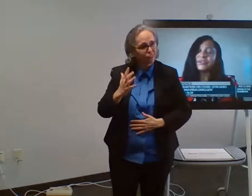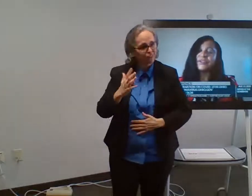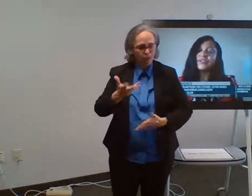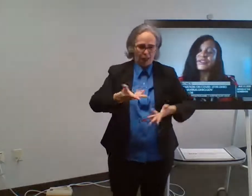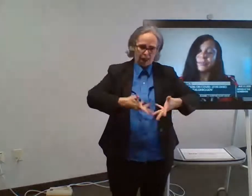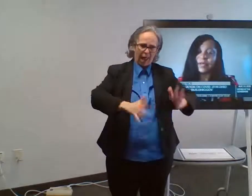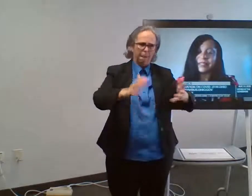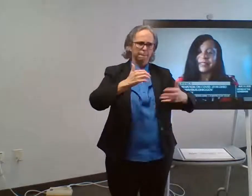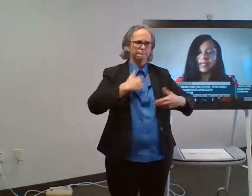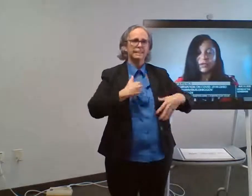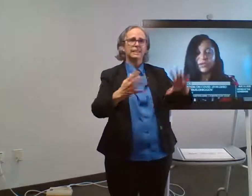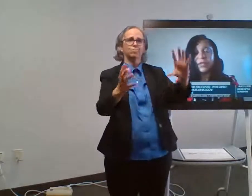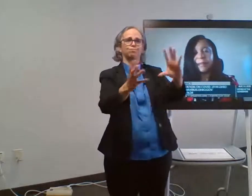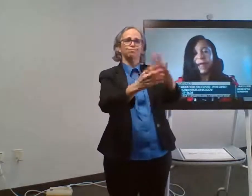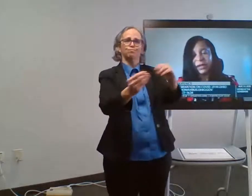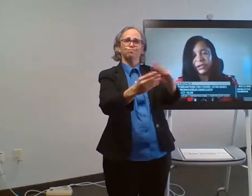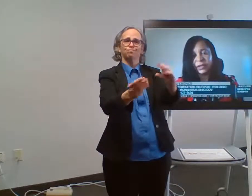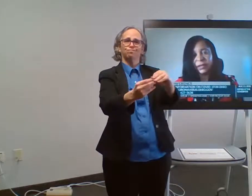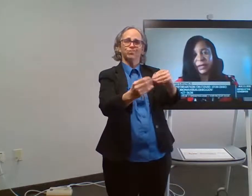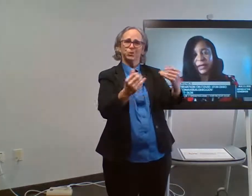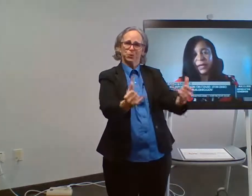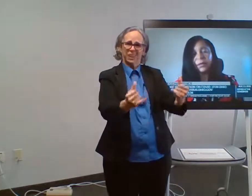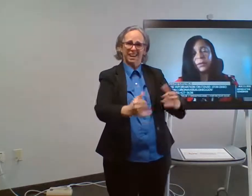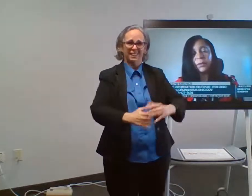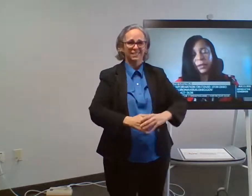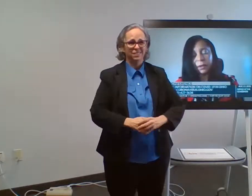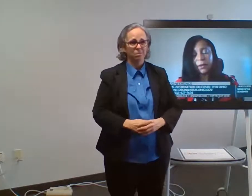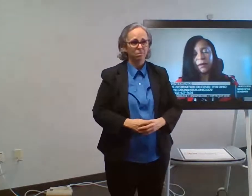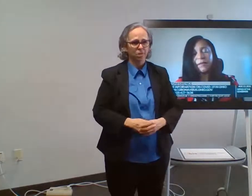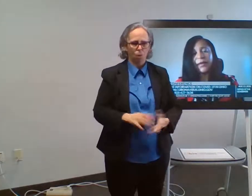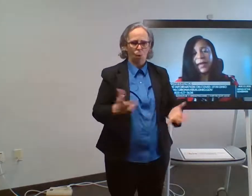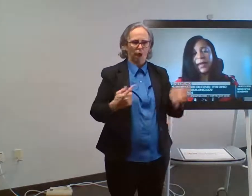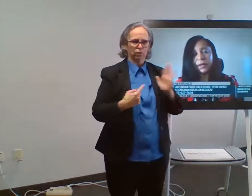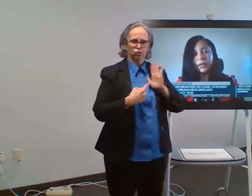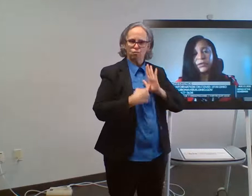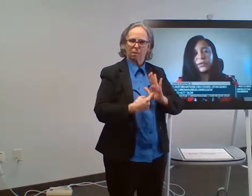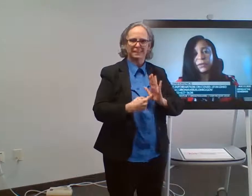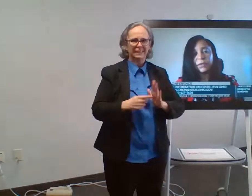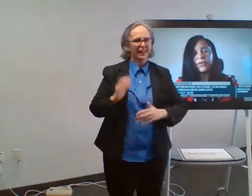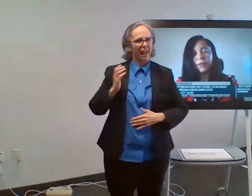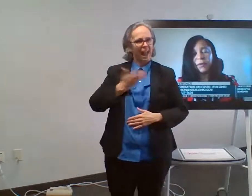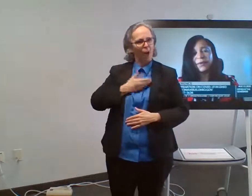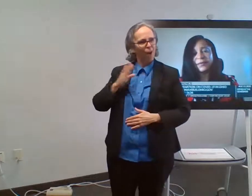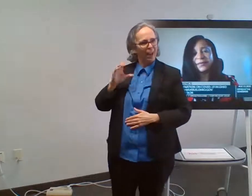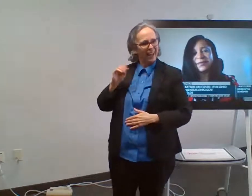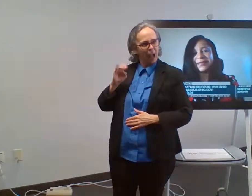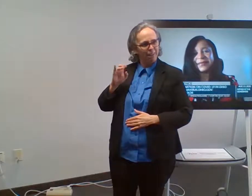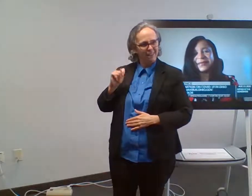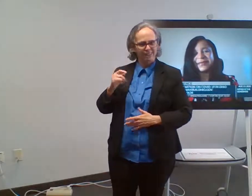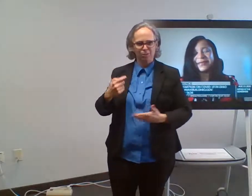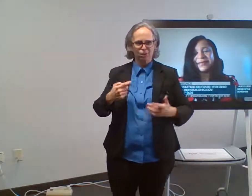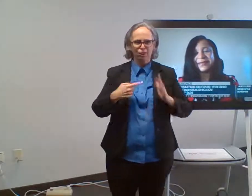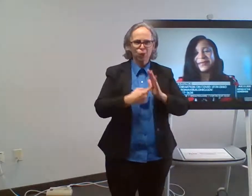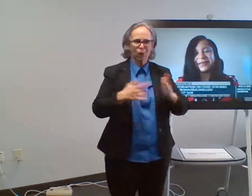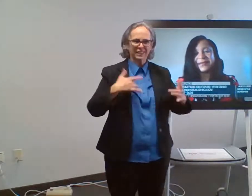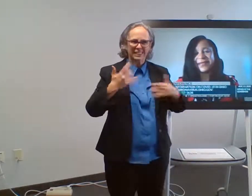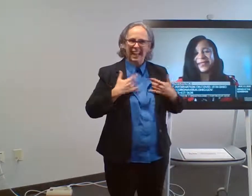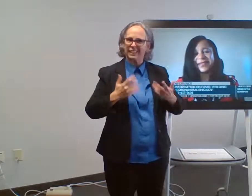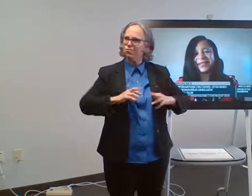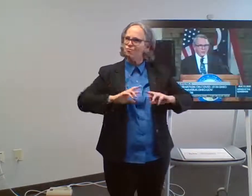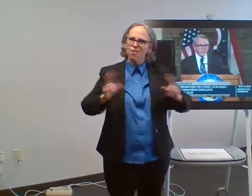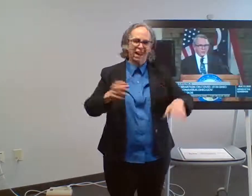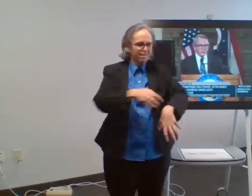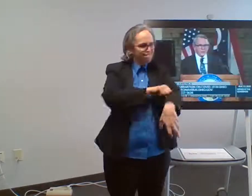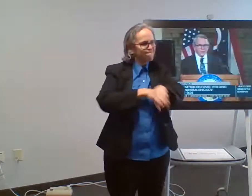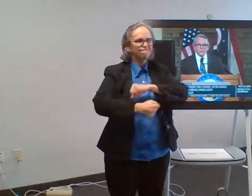to be able to express the energy, the passion, and the will of the cabinet to move this forward. Director